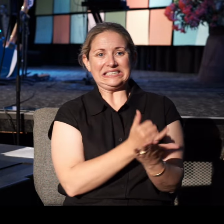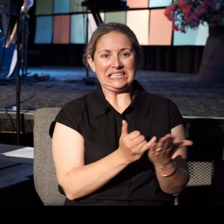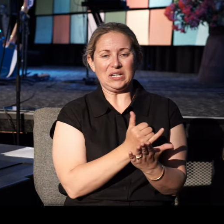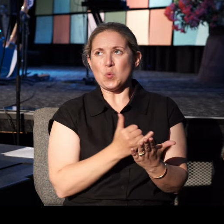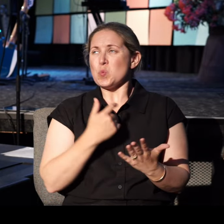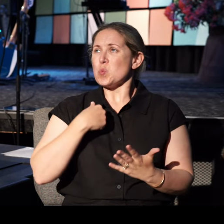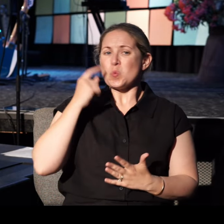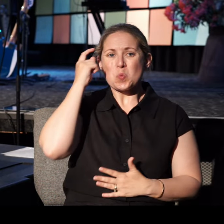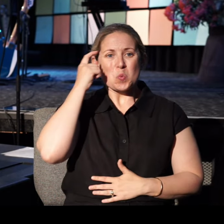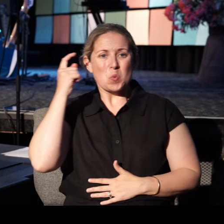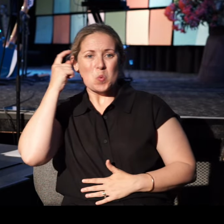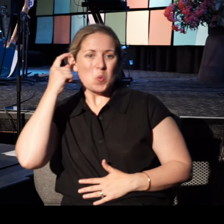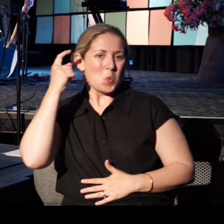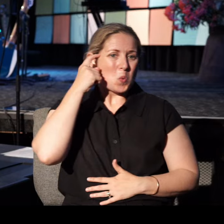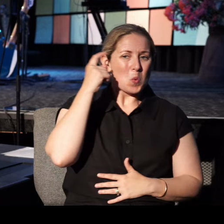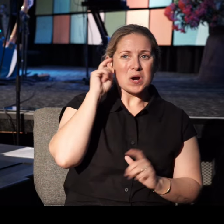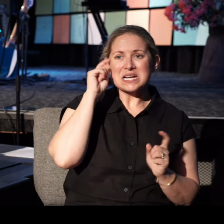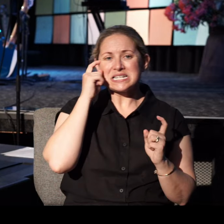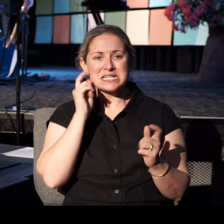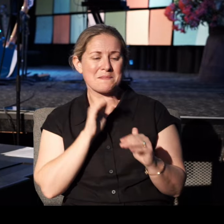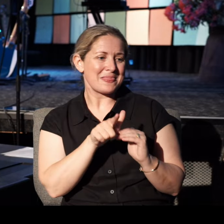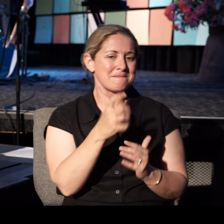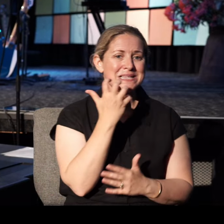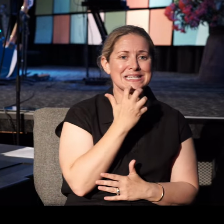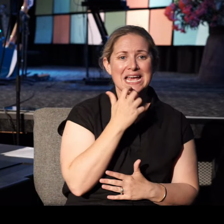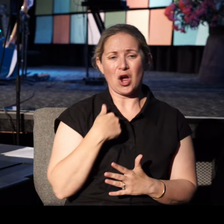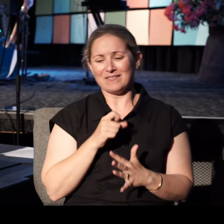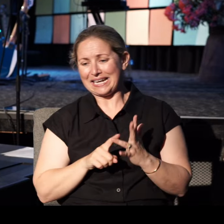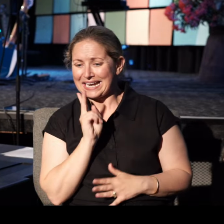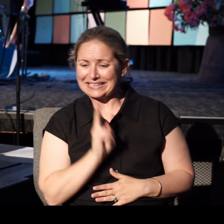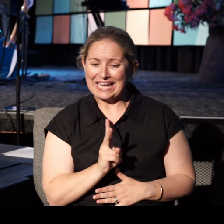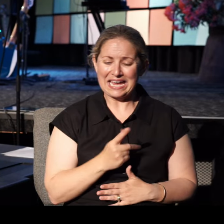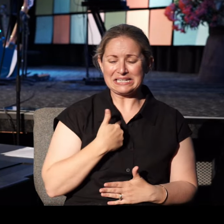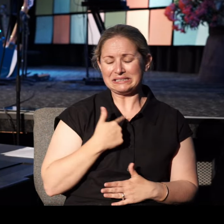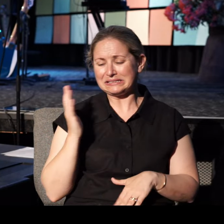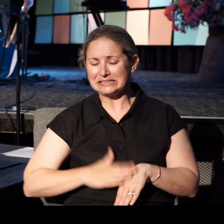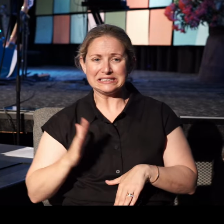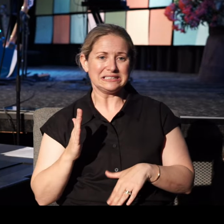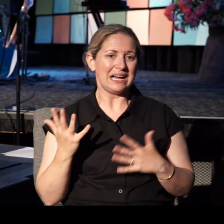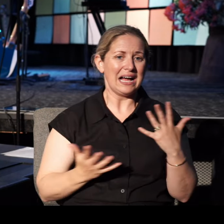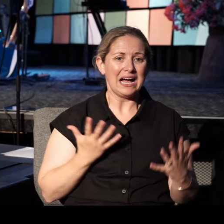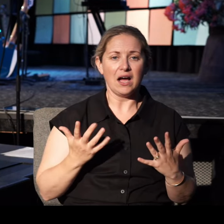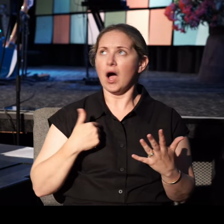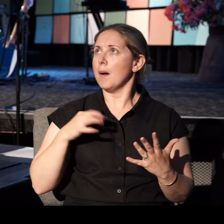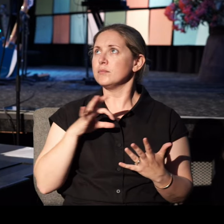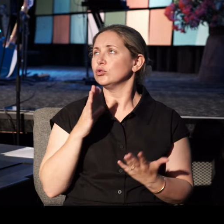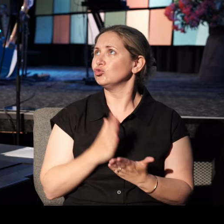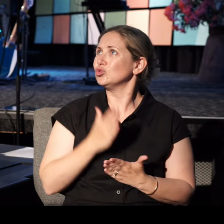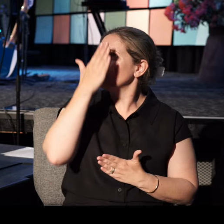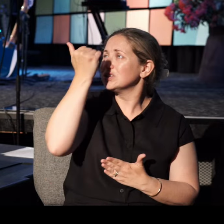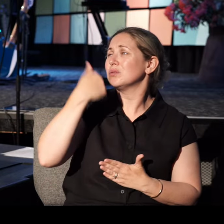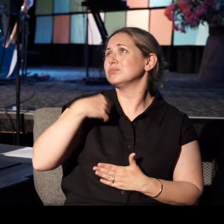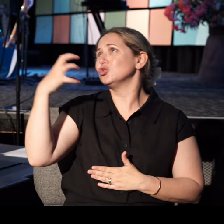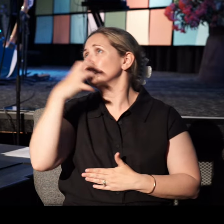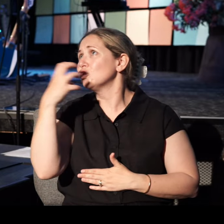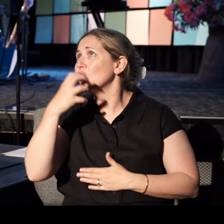and you see that you've done that and done it again and ask God forgiveness for it again. How can you truly be a Christian? And Satan plays on